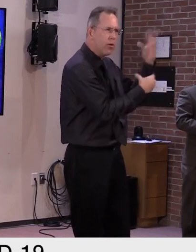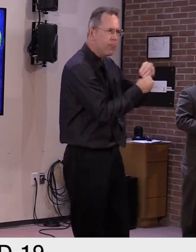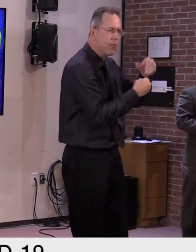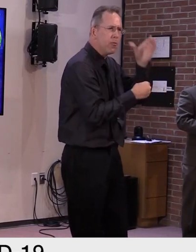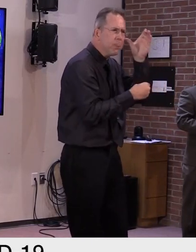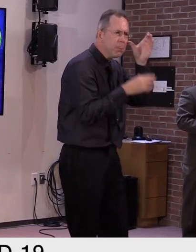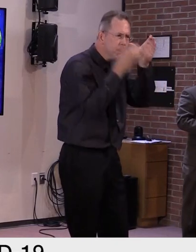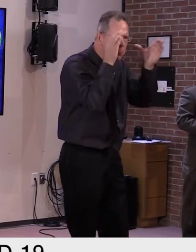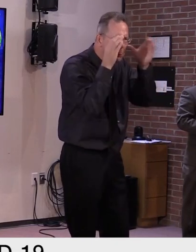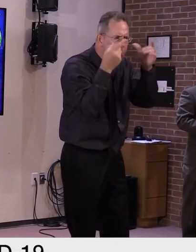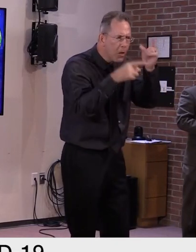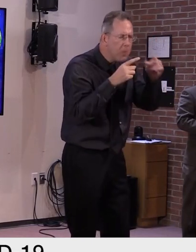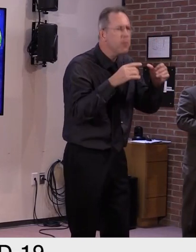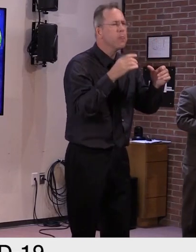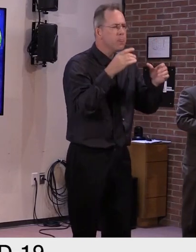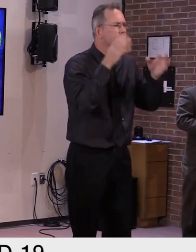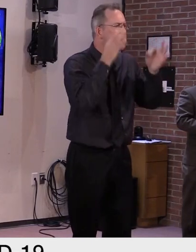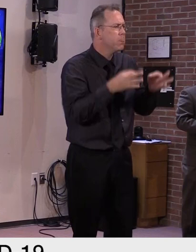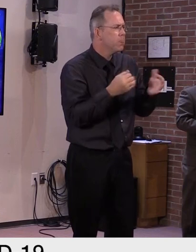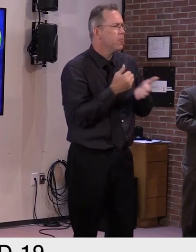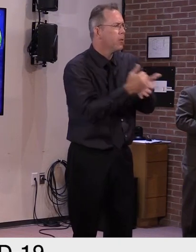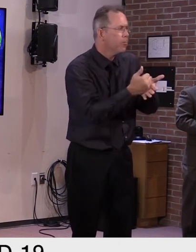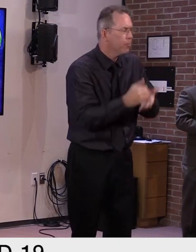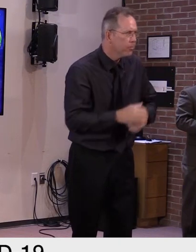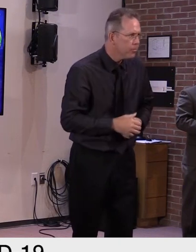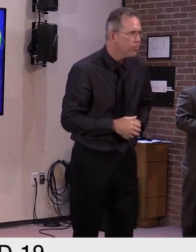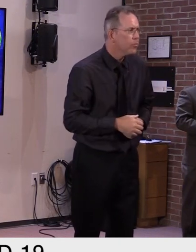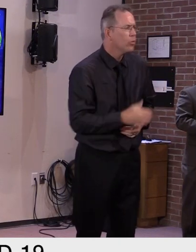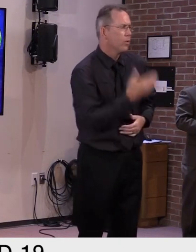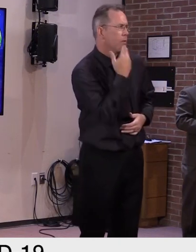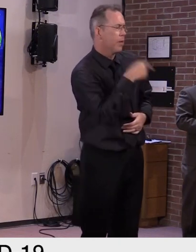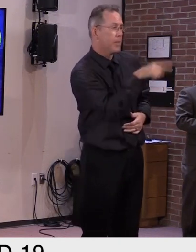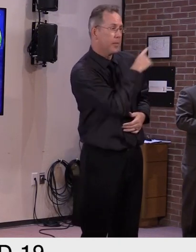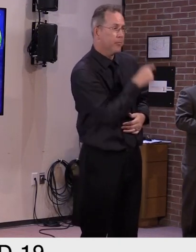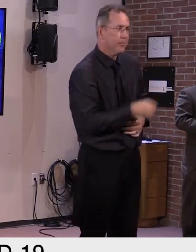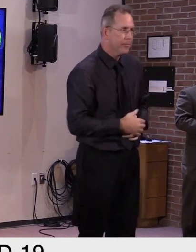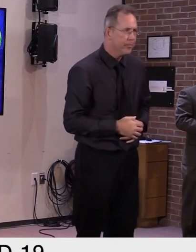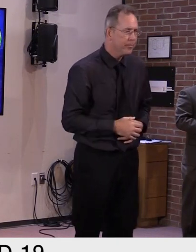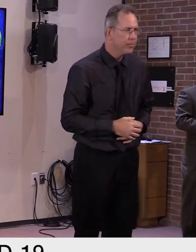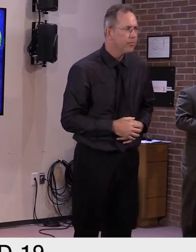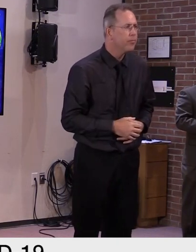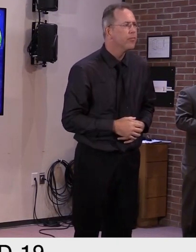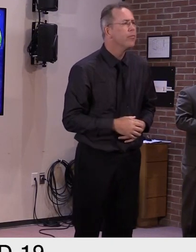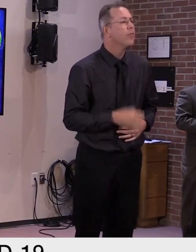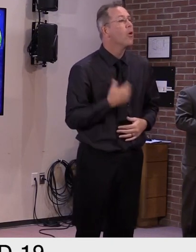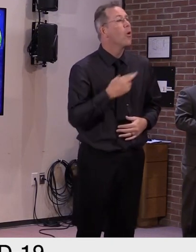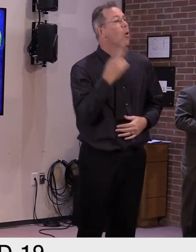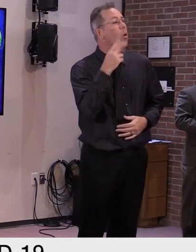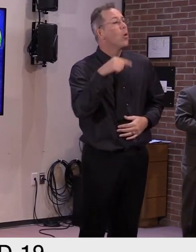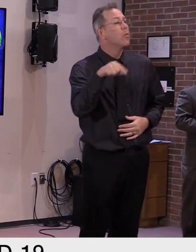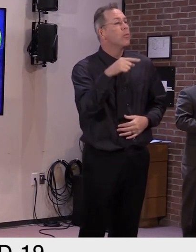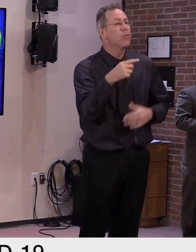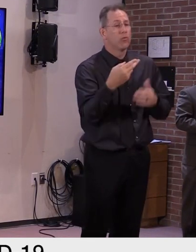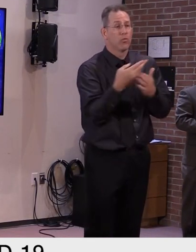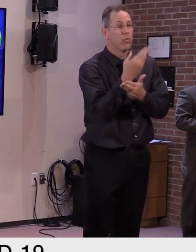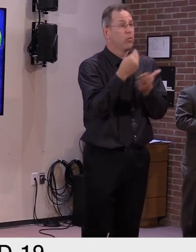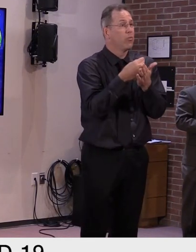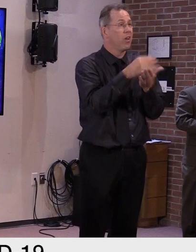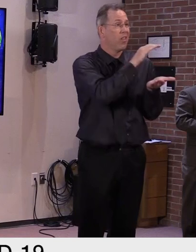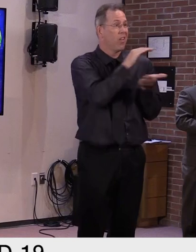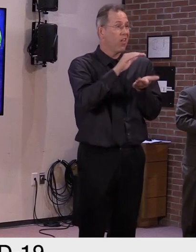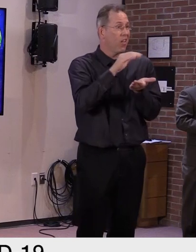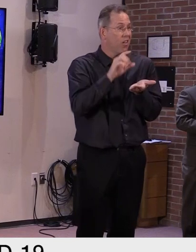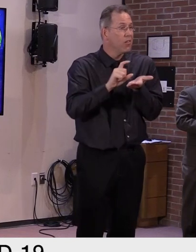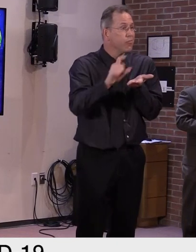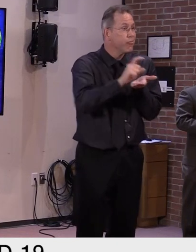the second. We really sincerely hope that these grants will help give temporary relief, and we continue to work to find ways